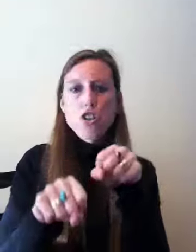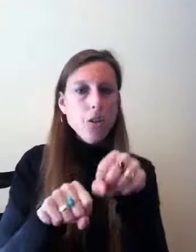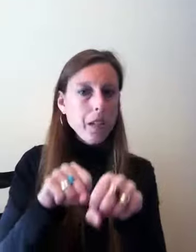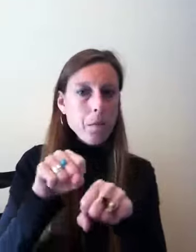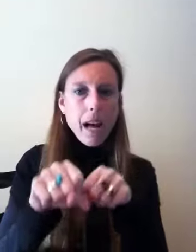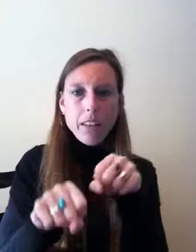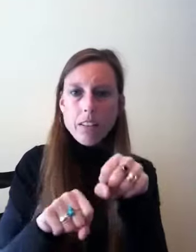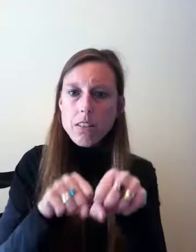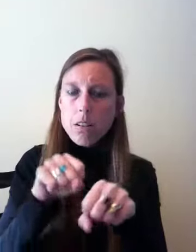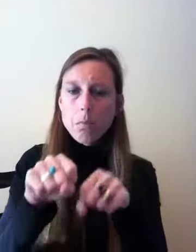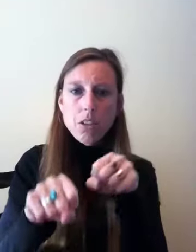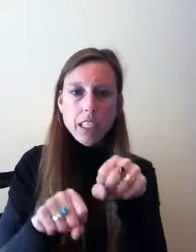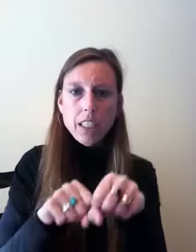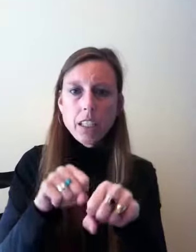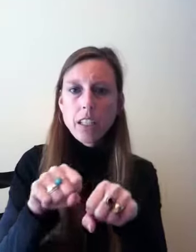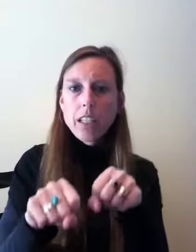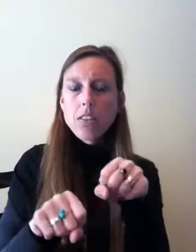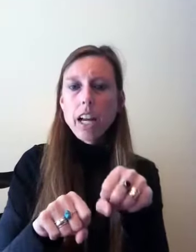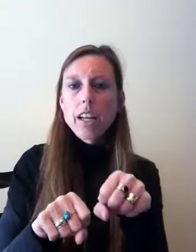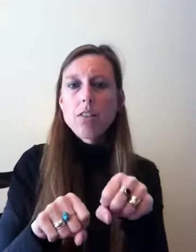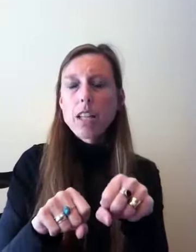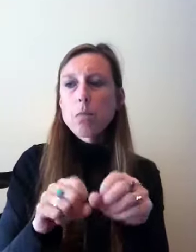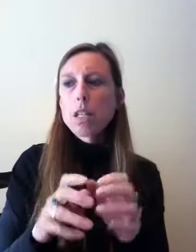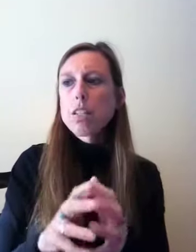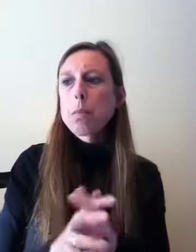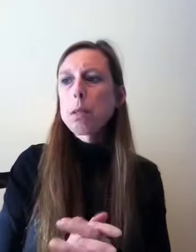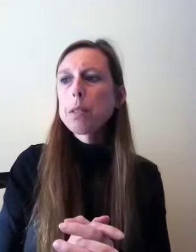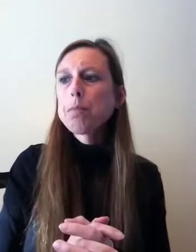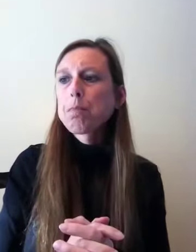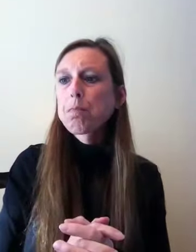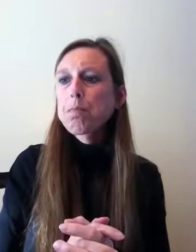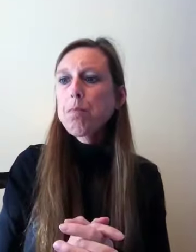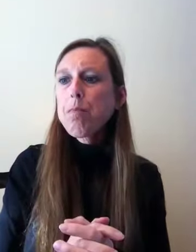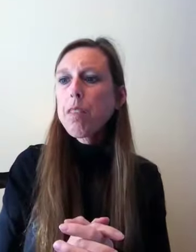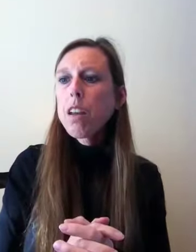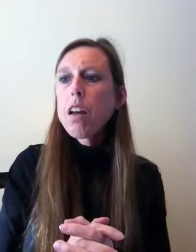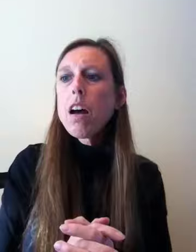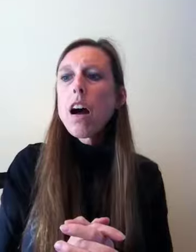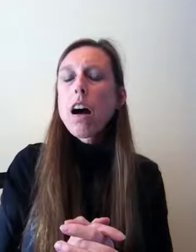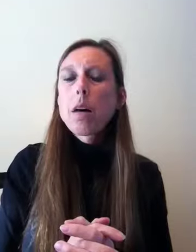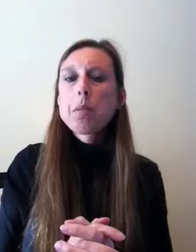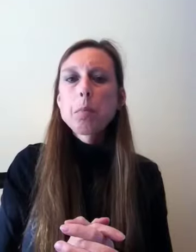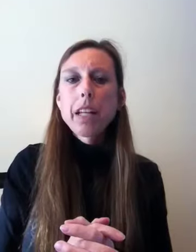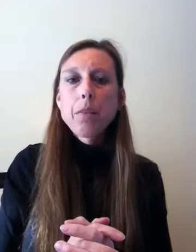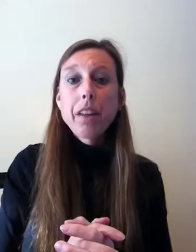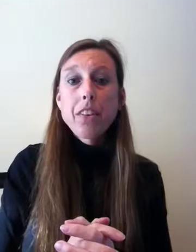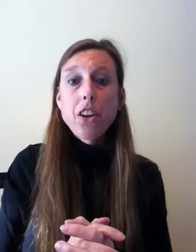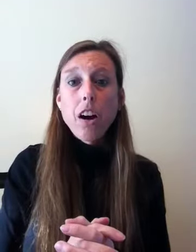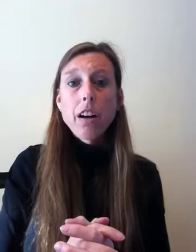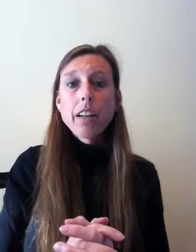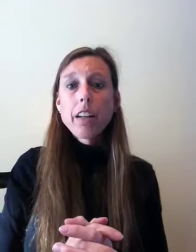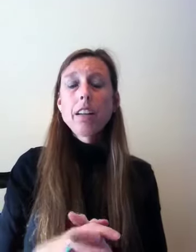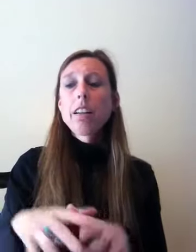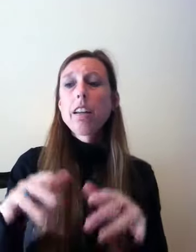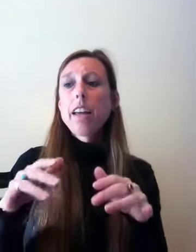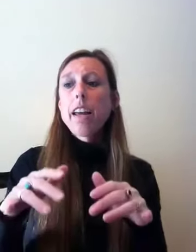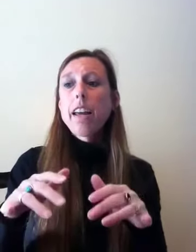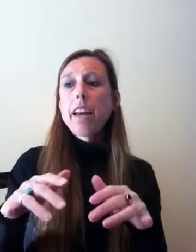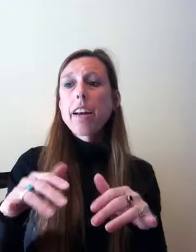showing the pedals moving. Okay, so that's pretty simple. To play with dog, and I